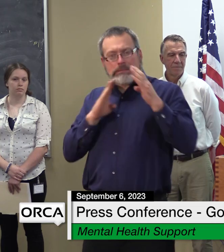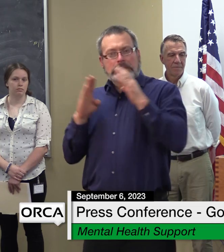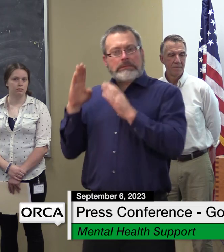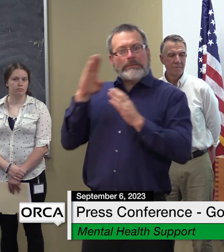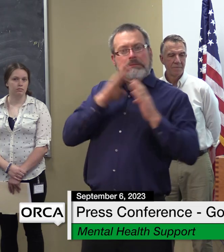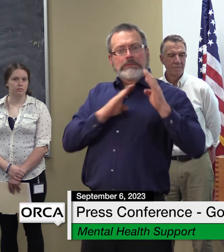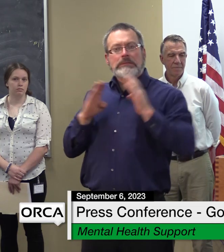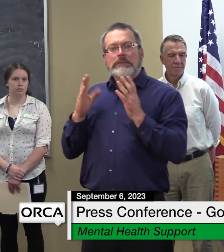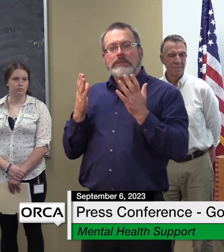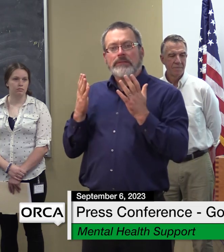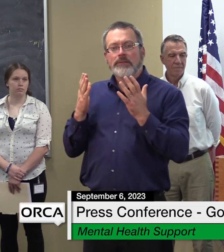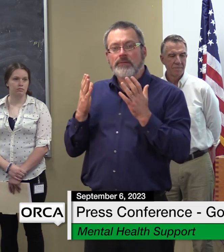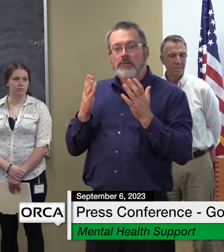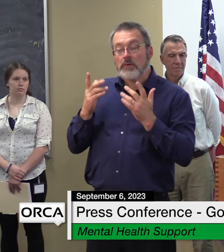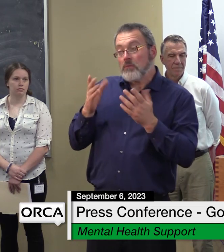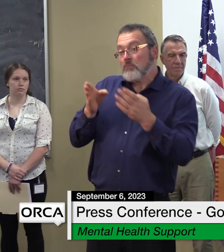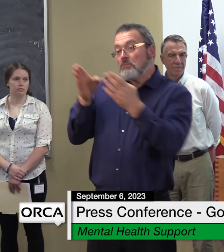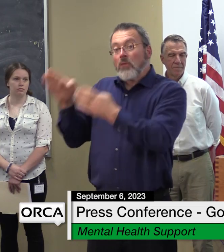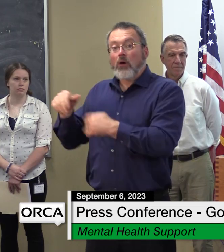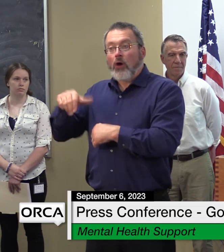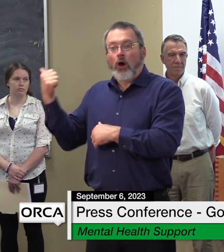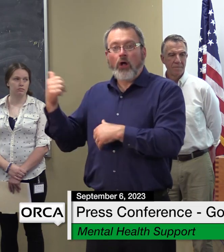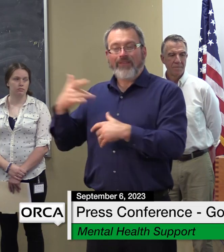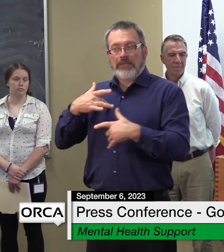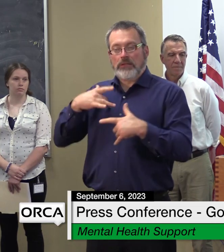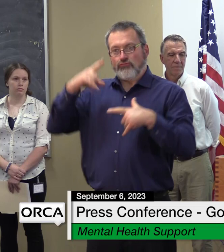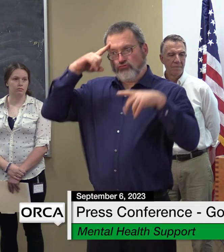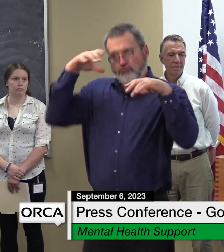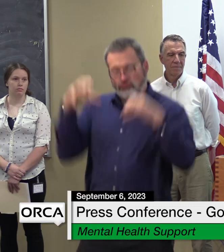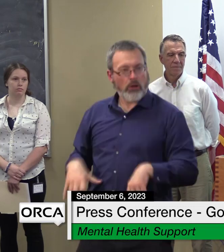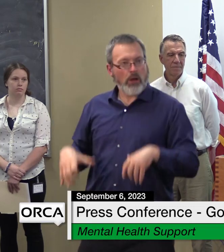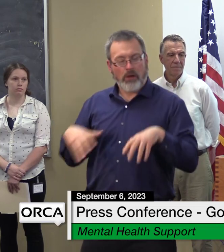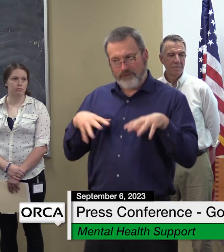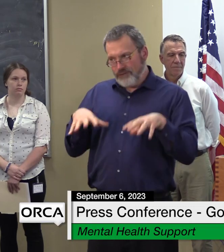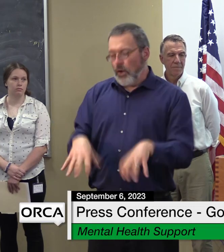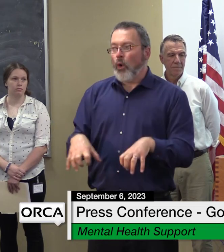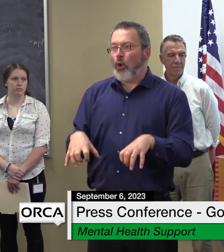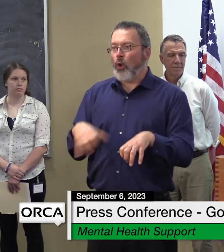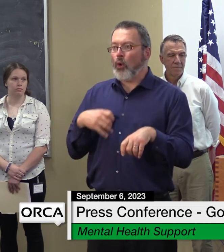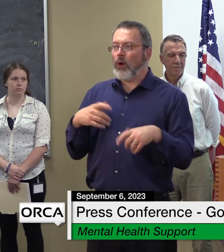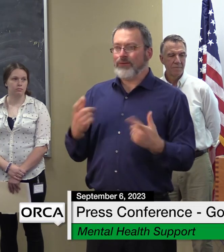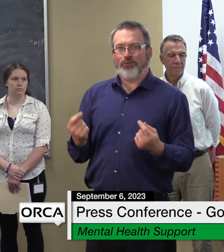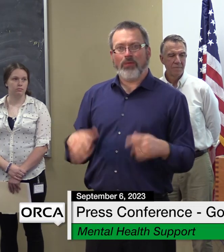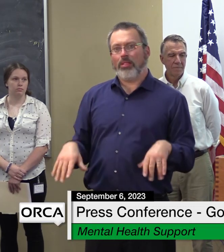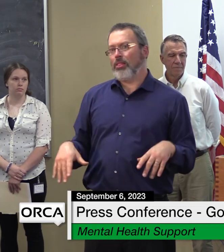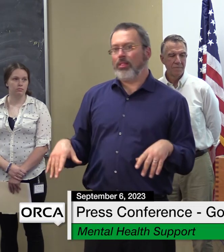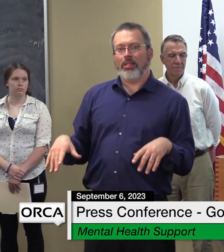For others, it might prevent them engaging in activities that they enjoy or keep them from going to work.